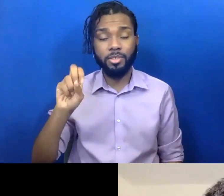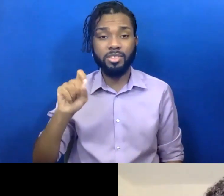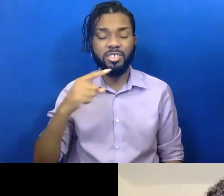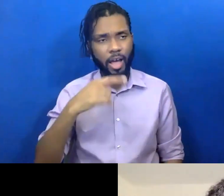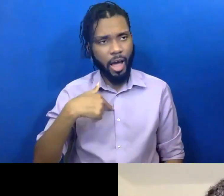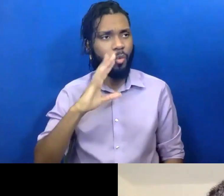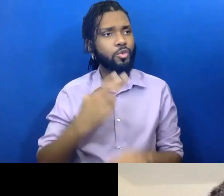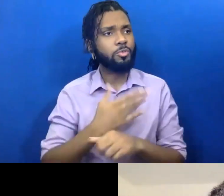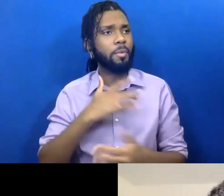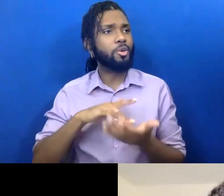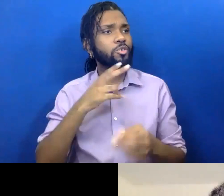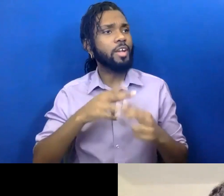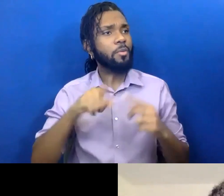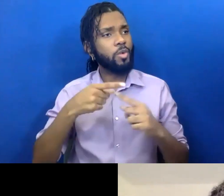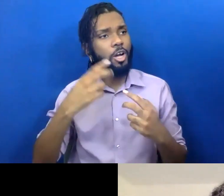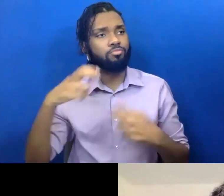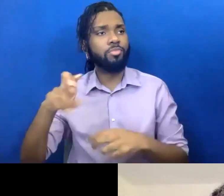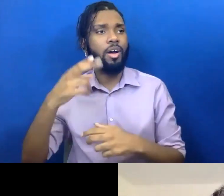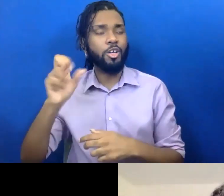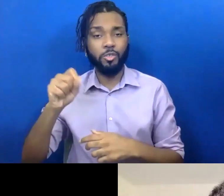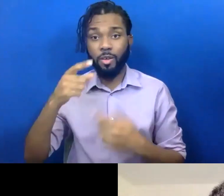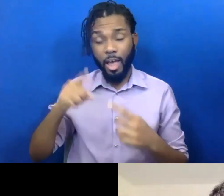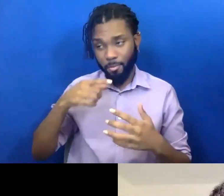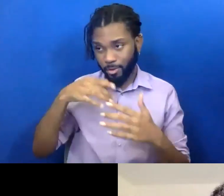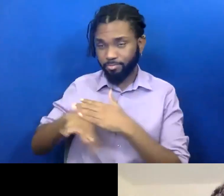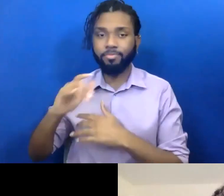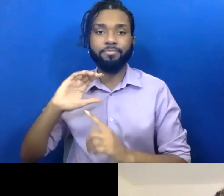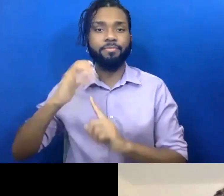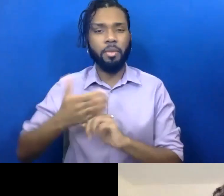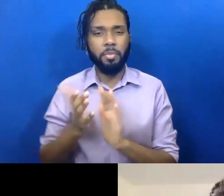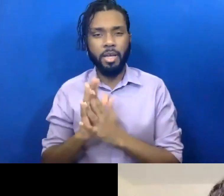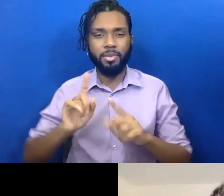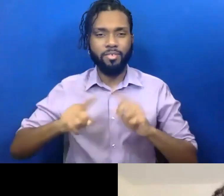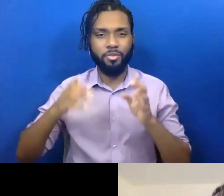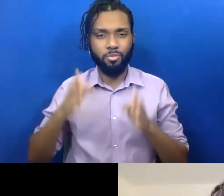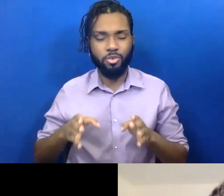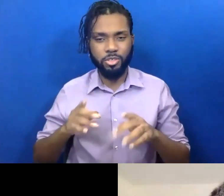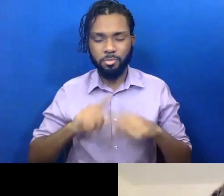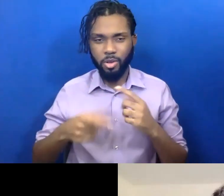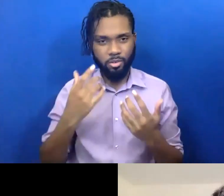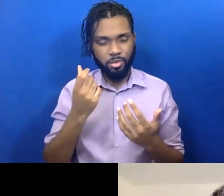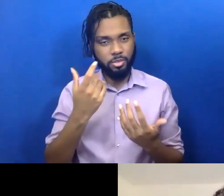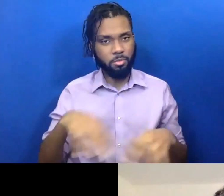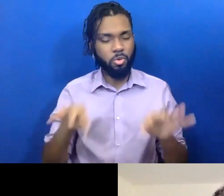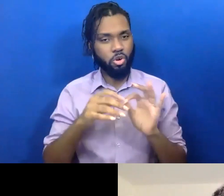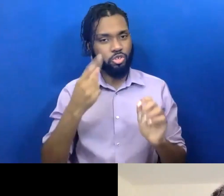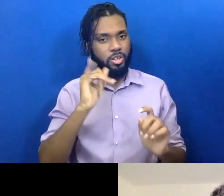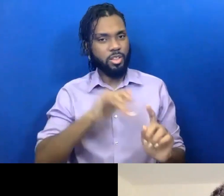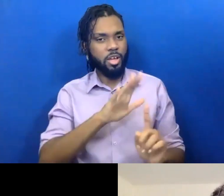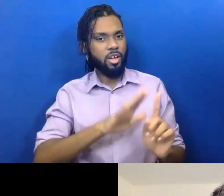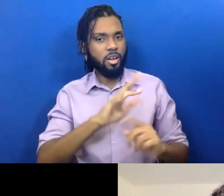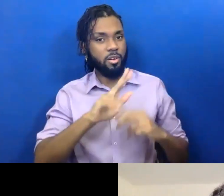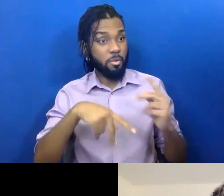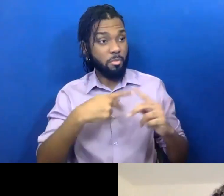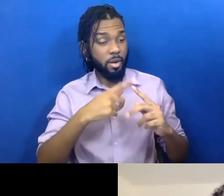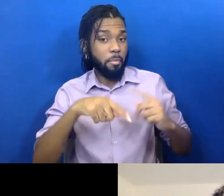different person, right? And so I think that understanding of the like mutability of individuals helps kind of think about